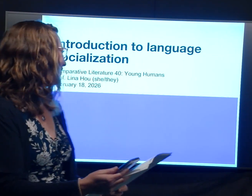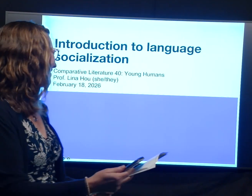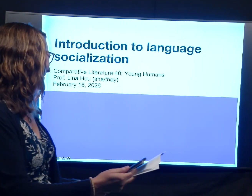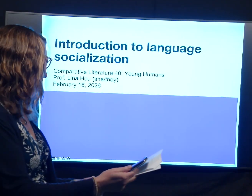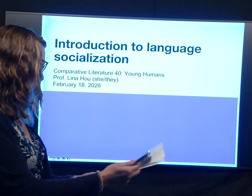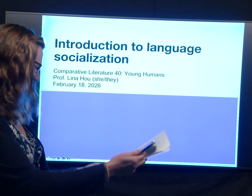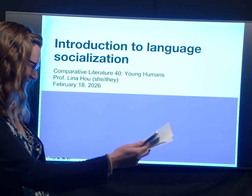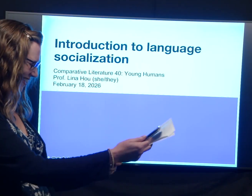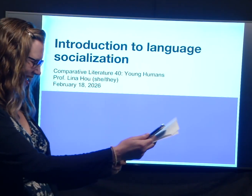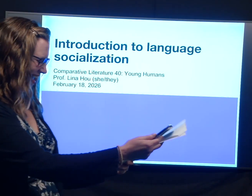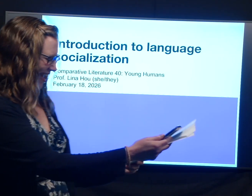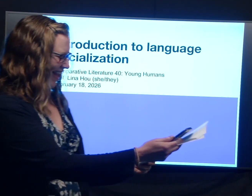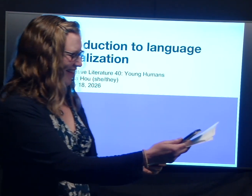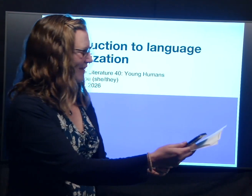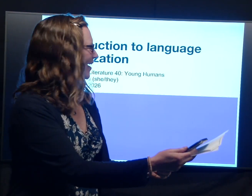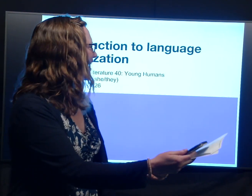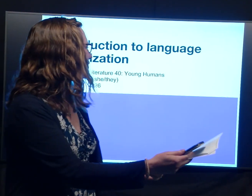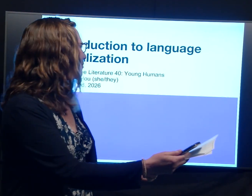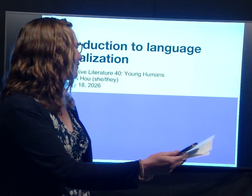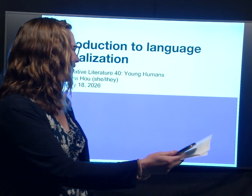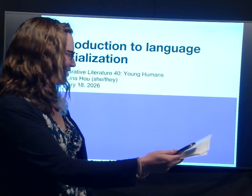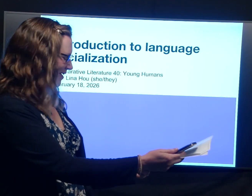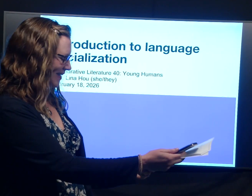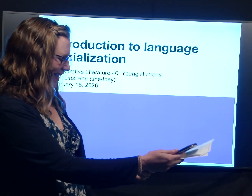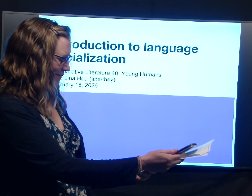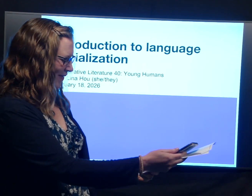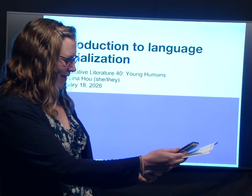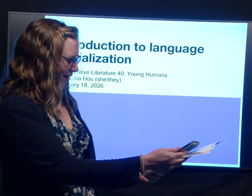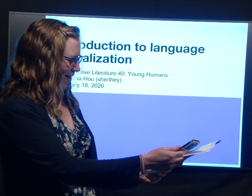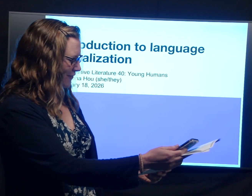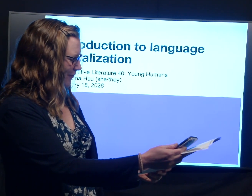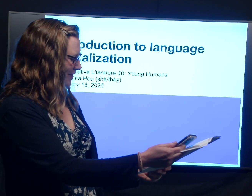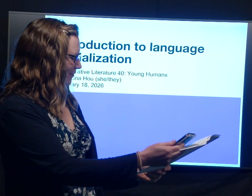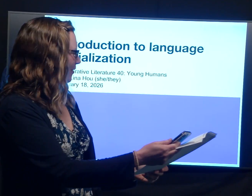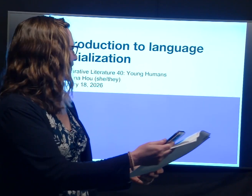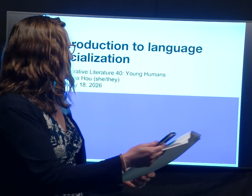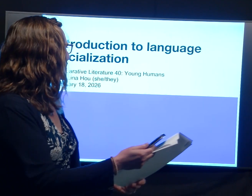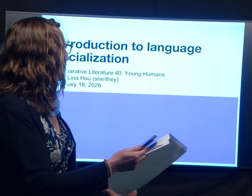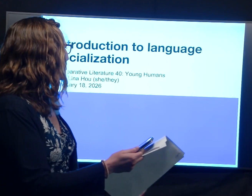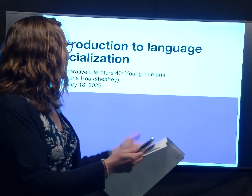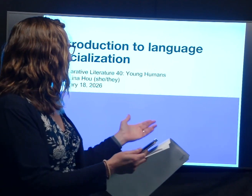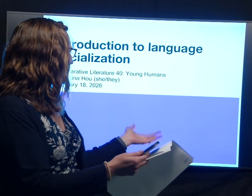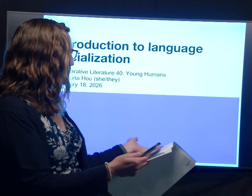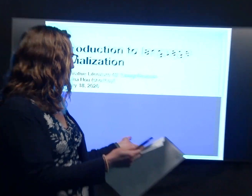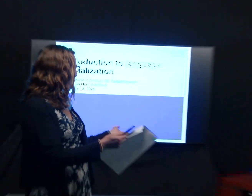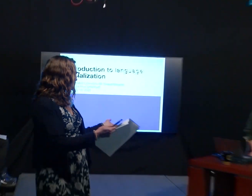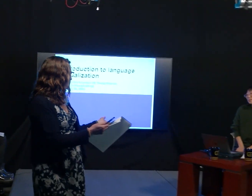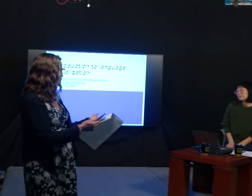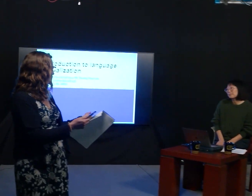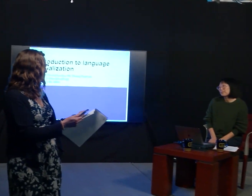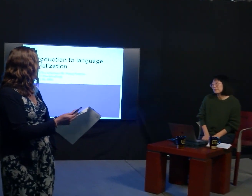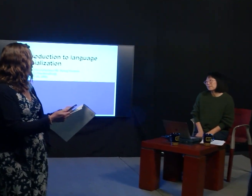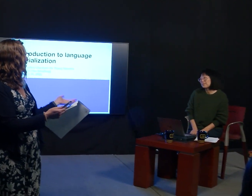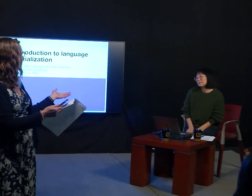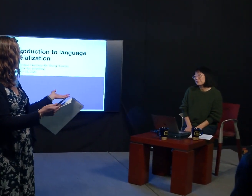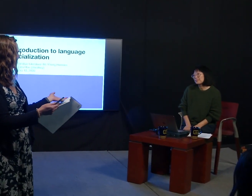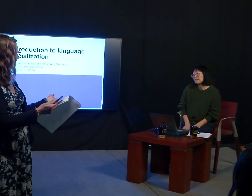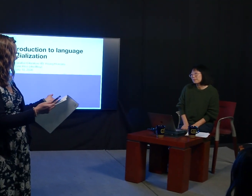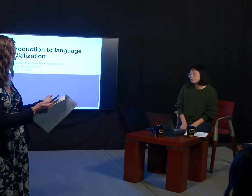grateful that we have the privilege today of a visit from our very special guest, Professor Lina